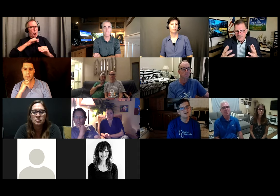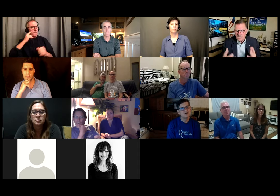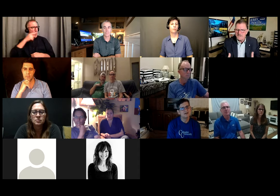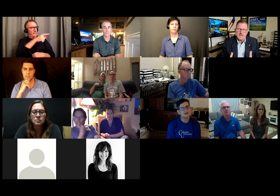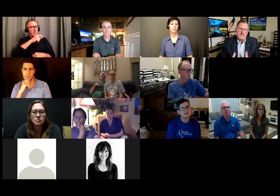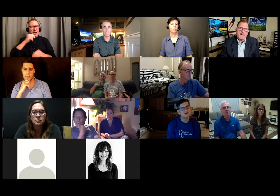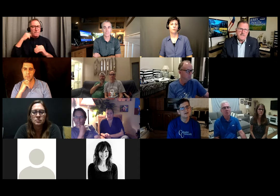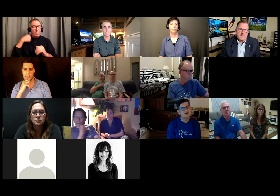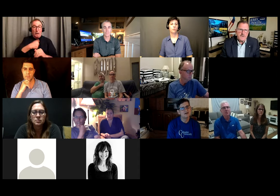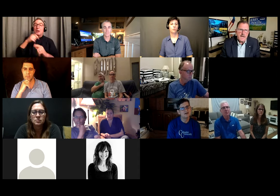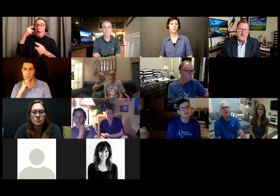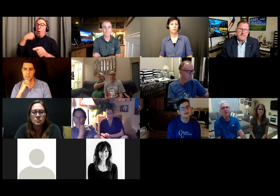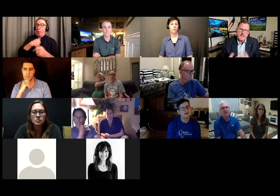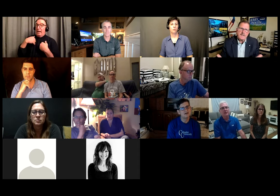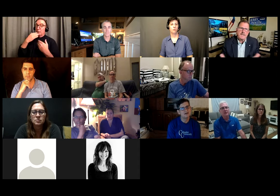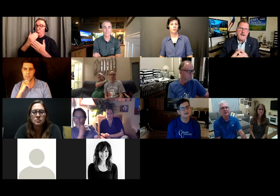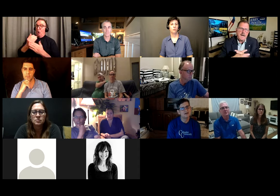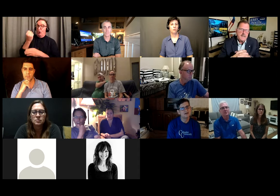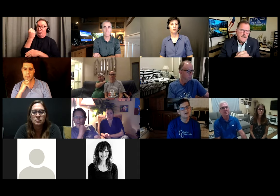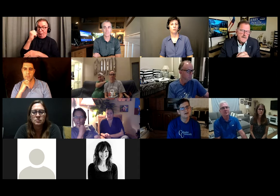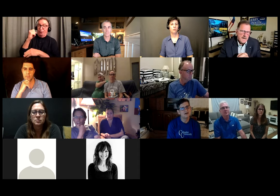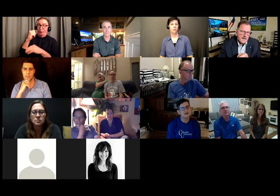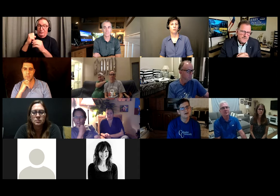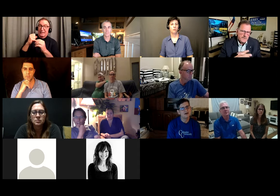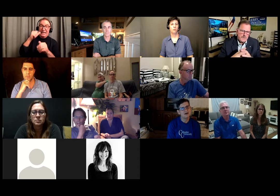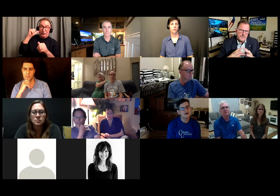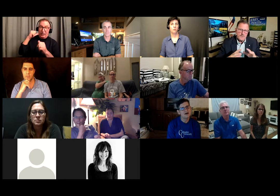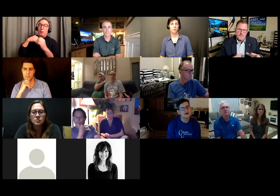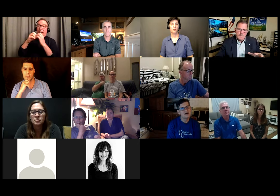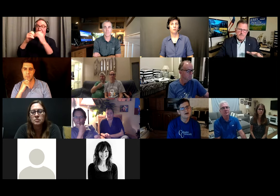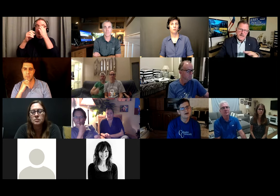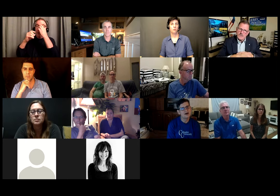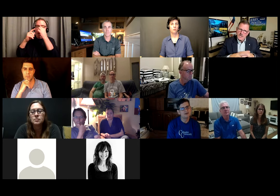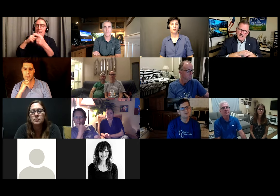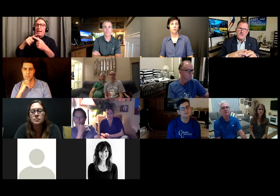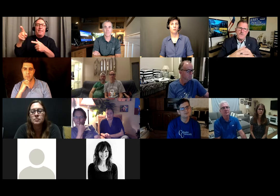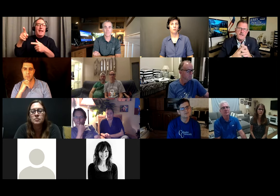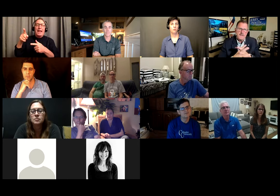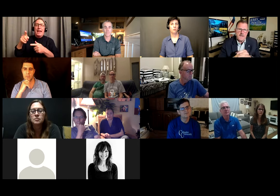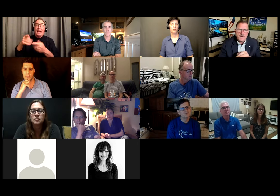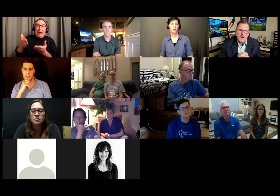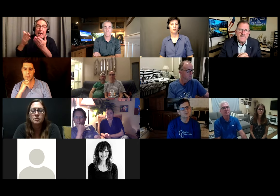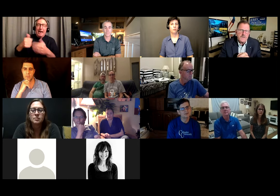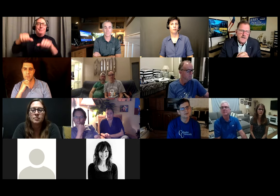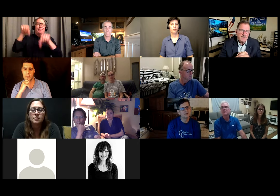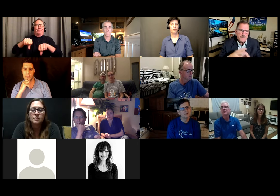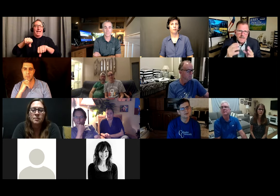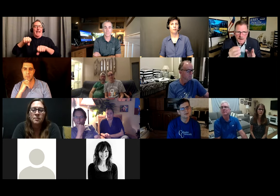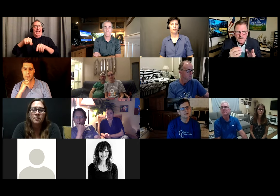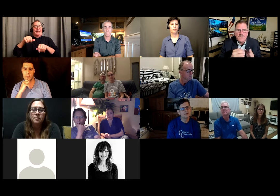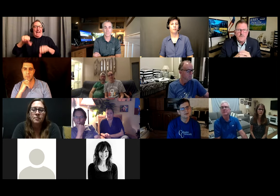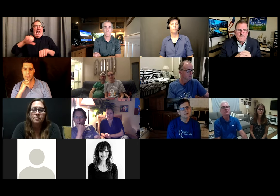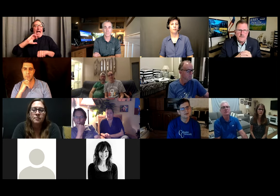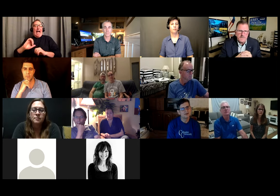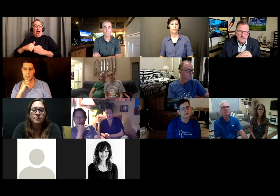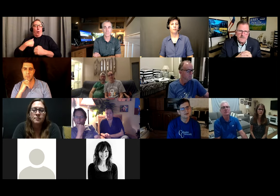We had some great stuff happen yesterday, and then we got denied to make a change in the way these allocations come. But I